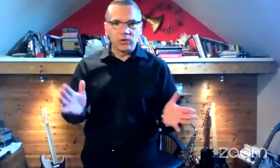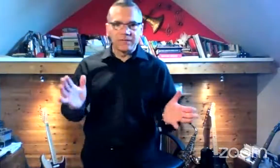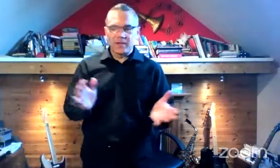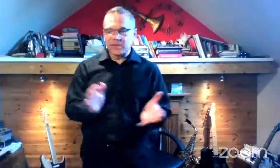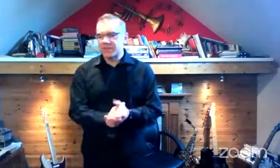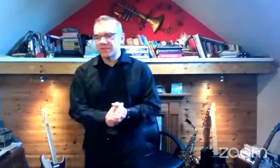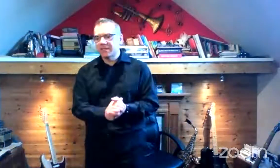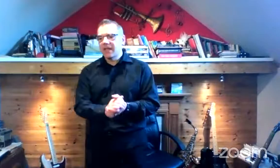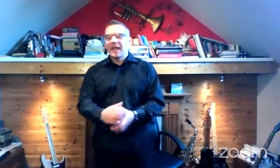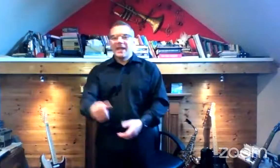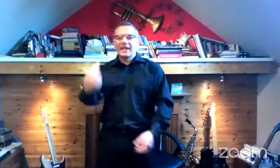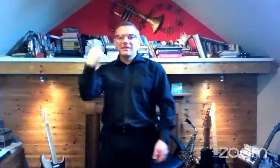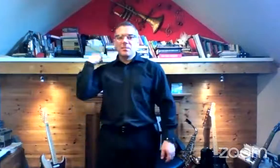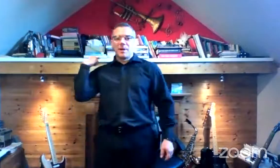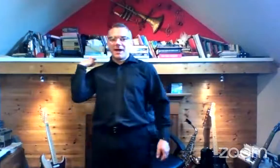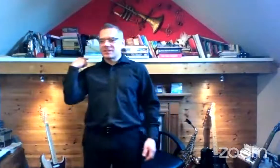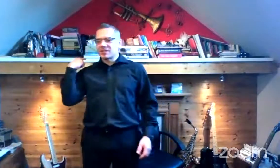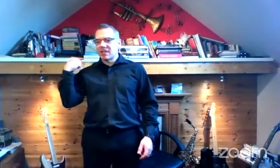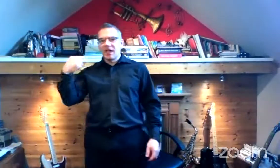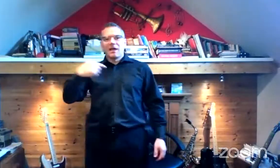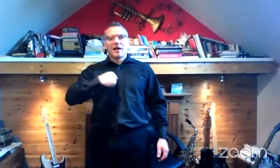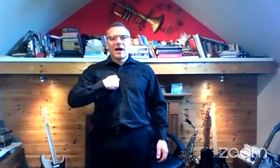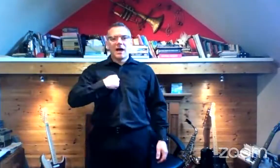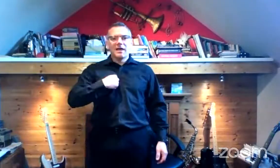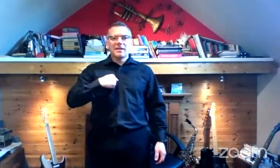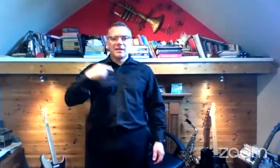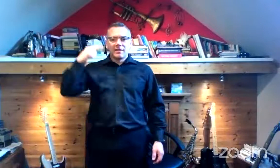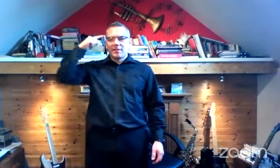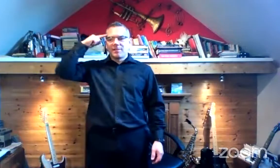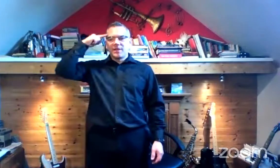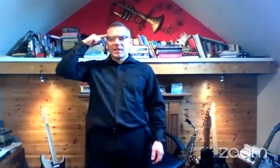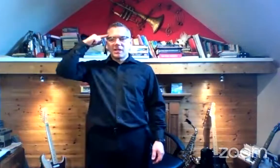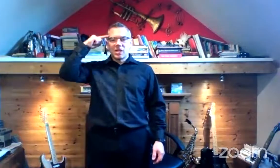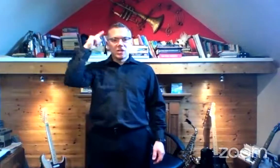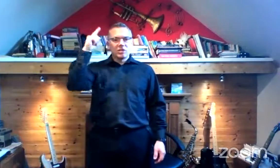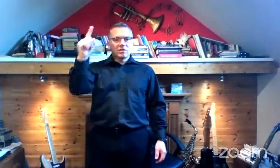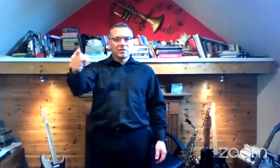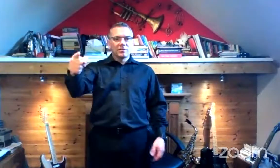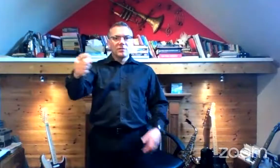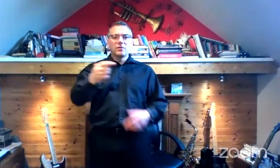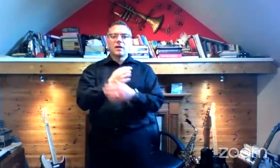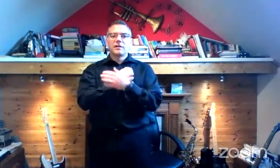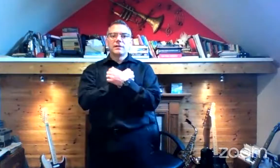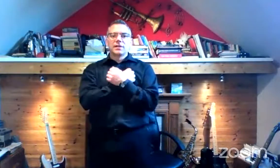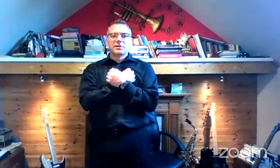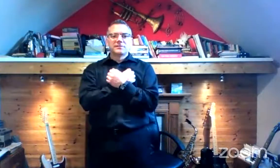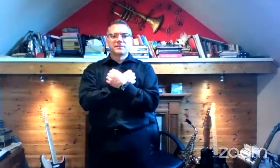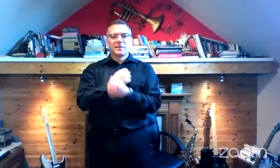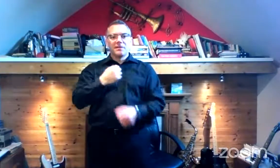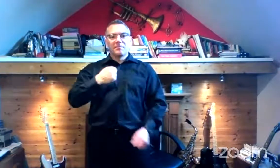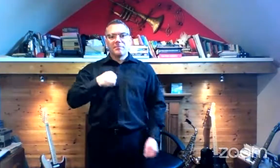whole verse, right? In the past, I think you loved